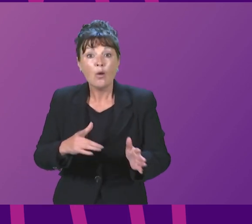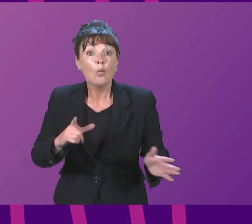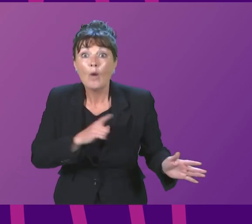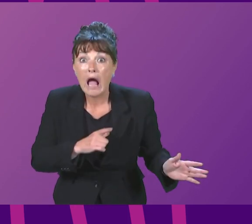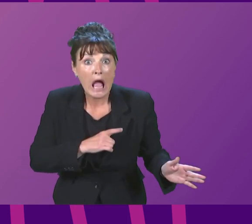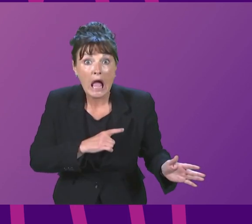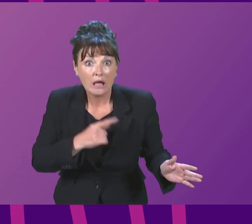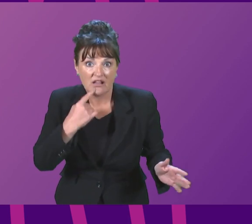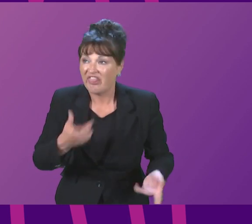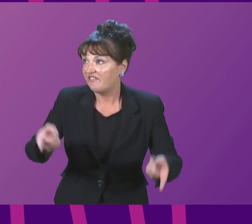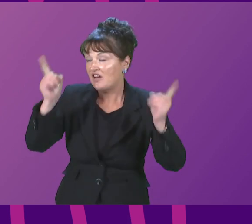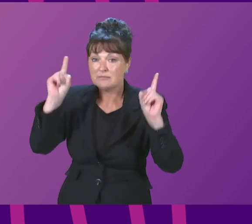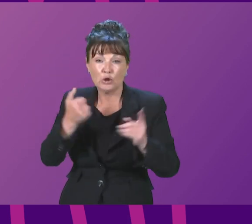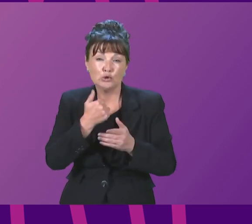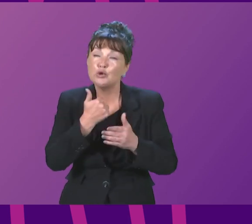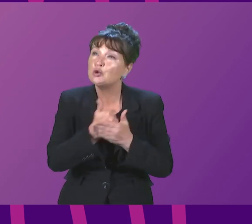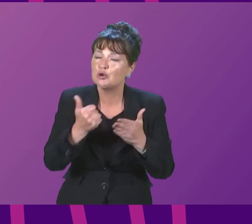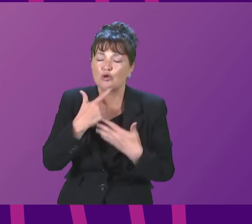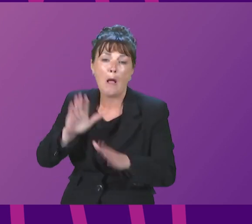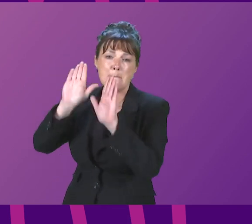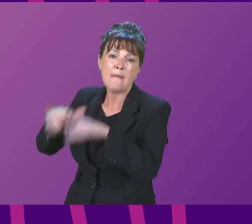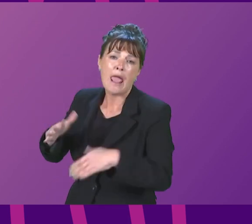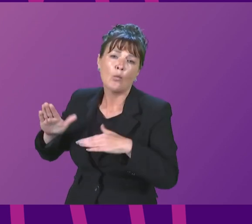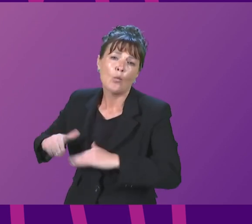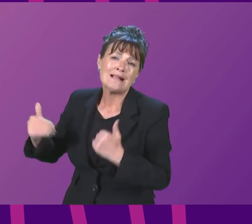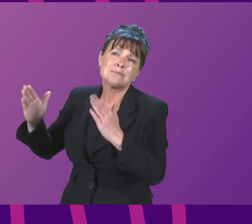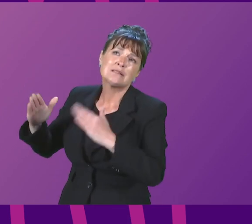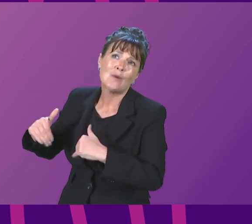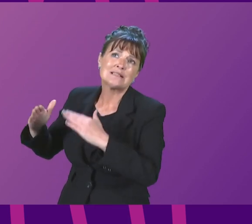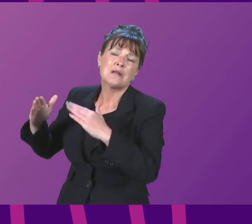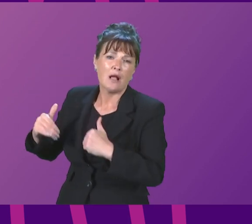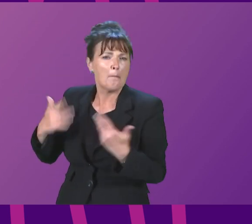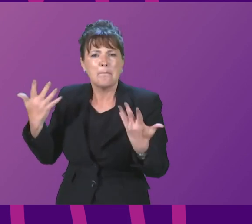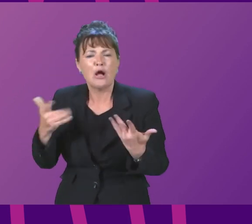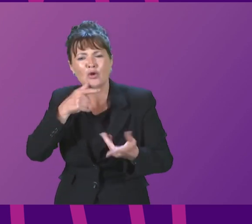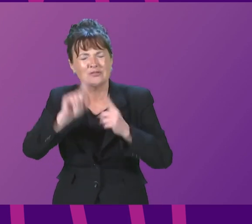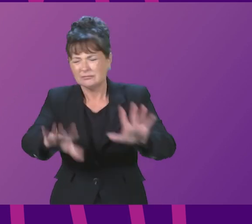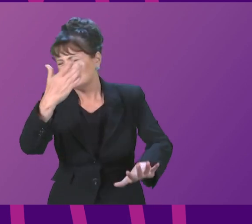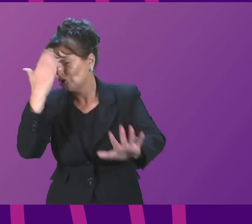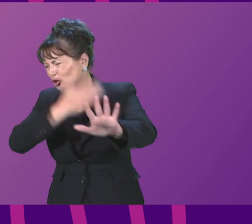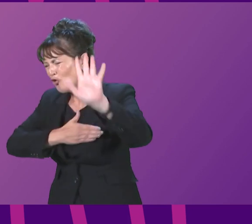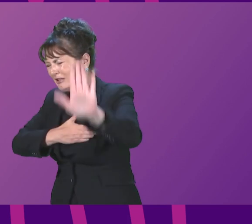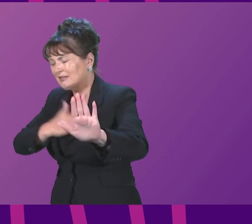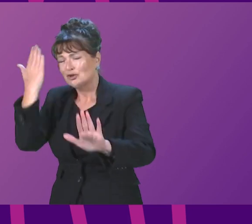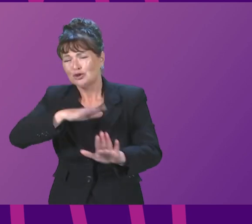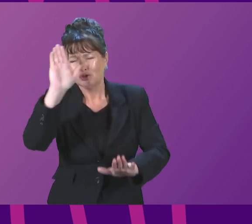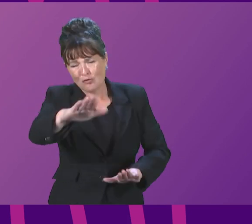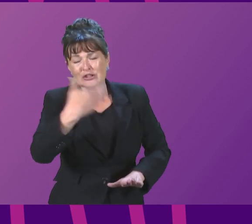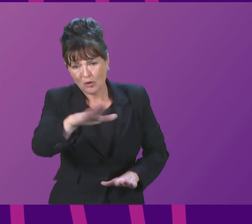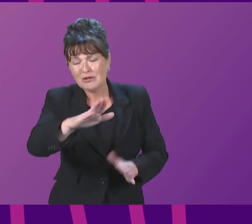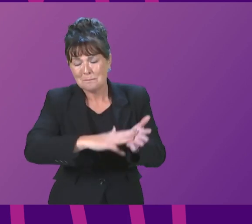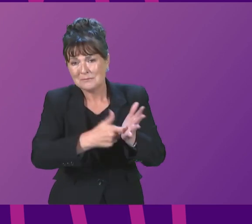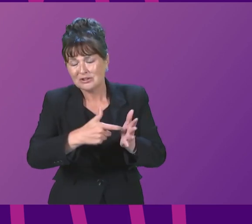Minister did her usual thing to blame Westminster for everything, but not actually address the question that Mr Ross, Mr